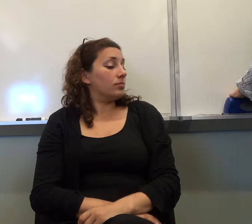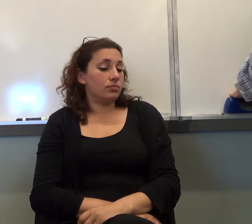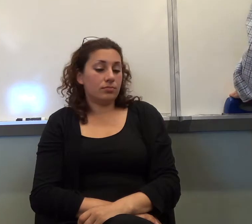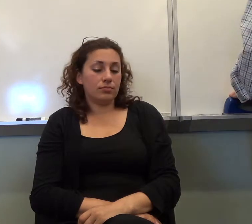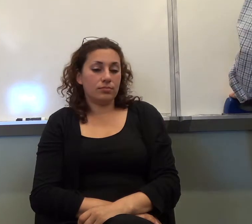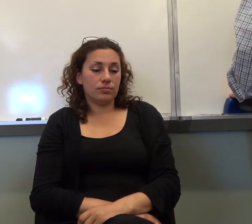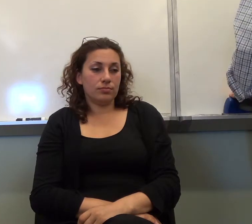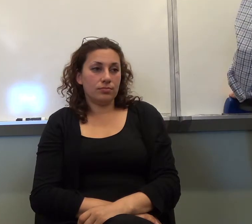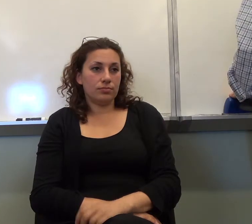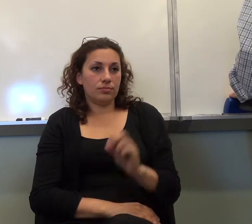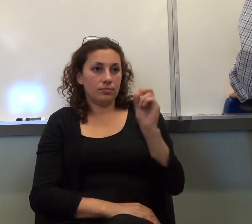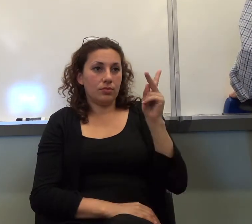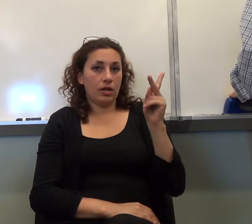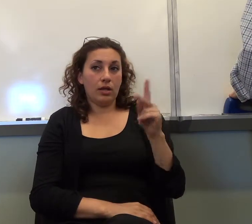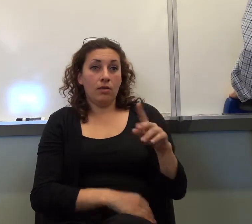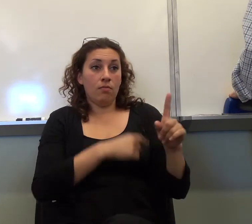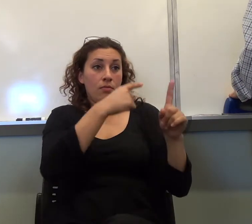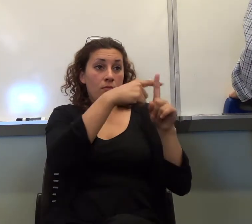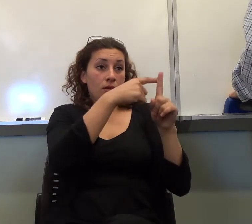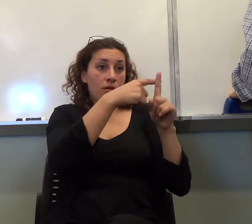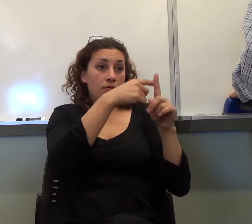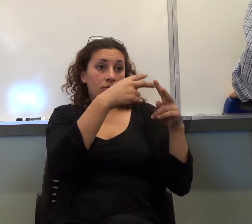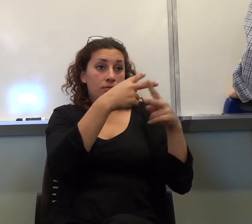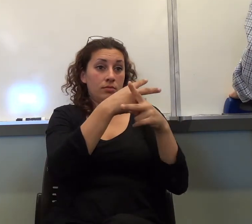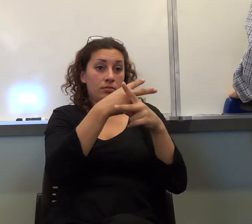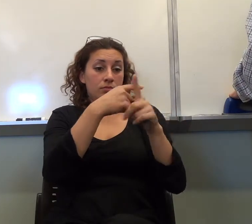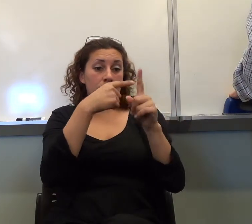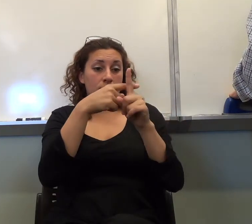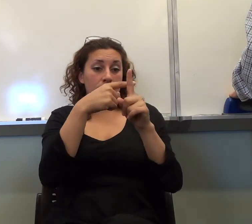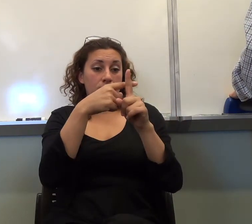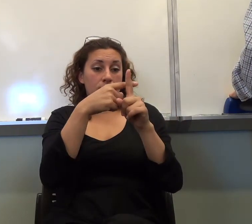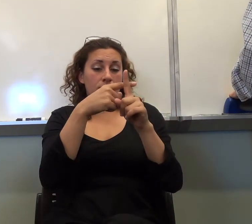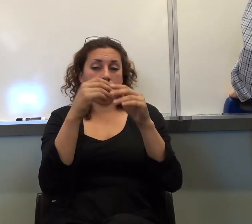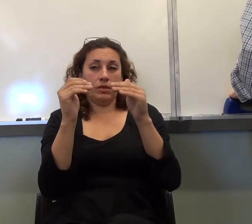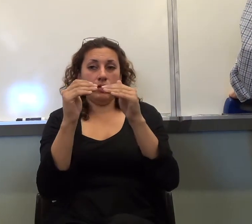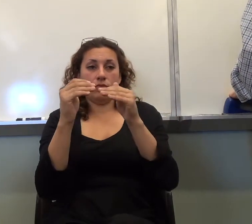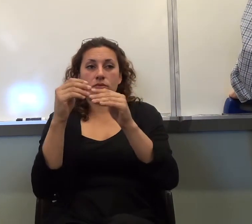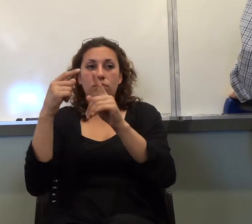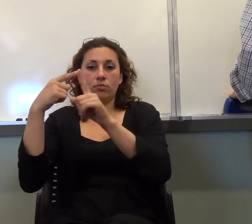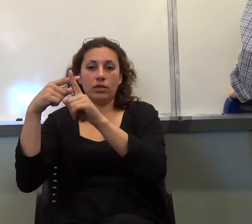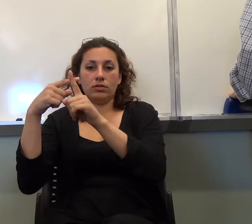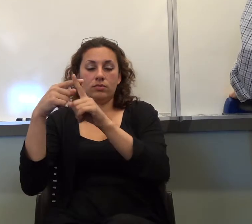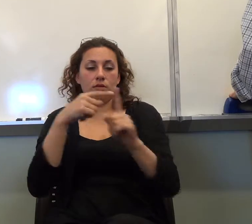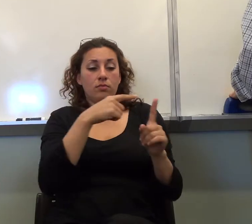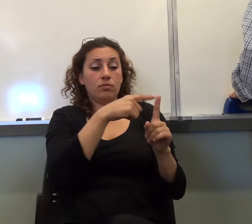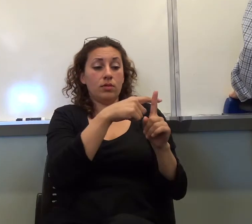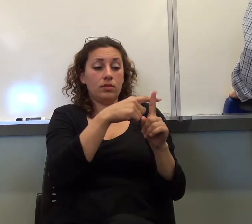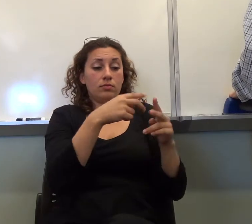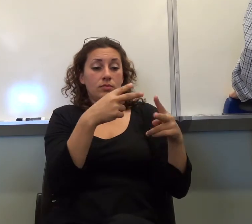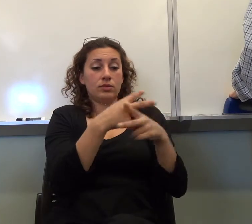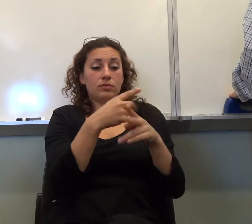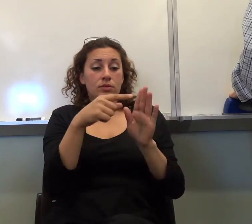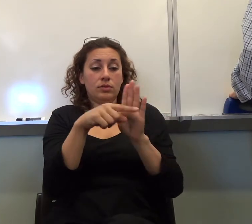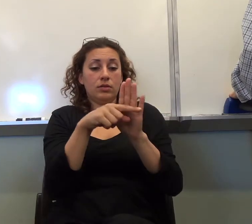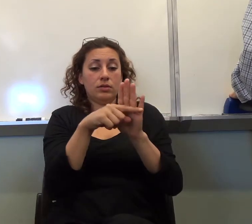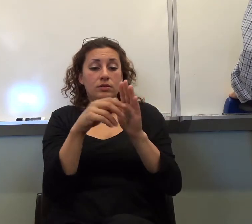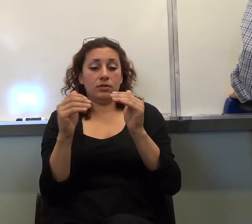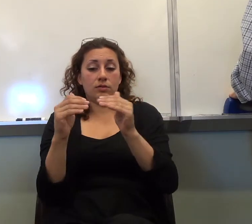Okay, positive times a positive equals a positive. Positive times a negative equals a negative. A negative times